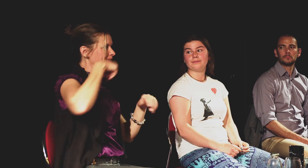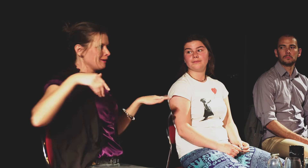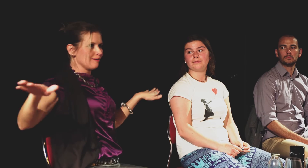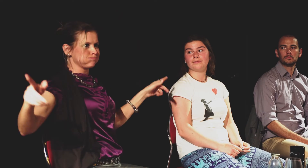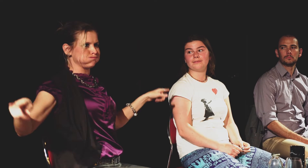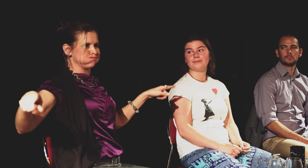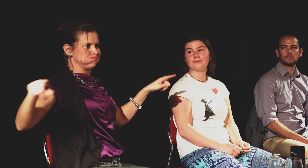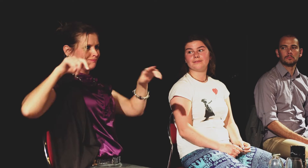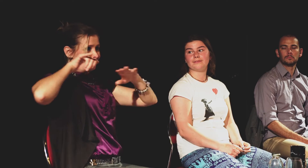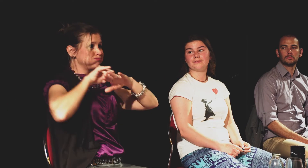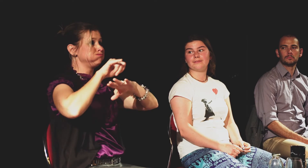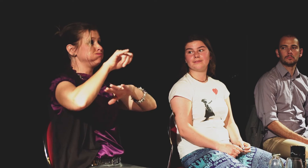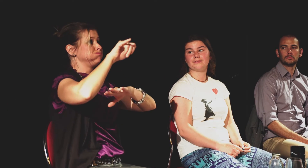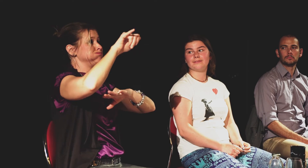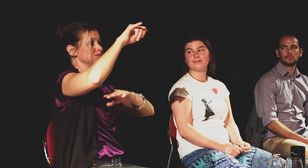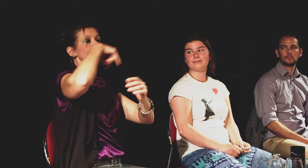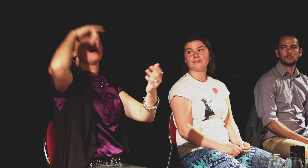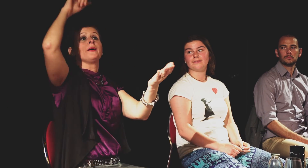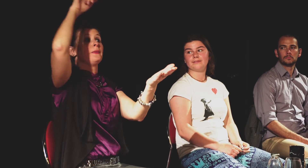and I got on the plane. Plane took off.